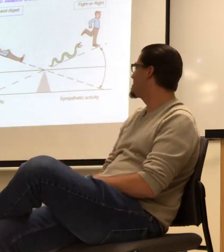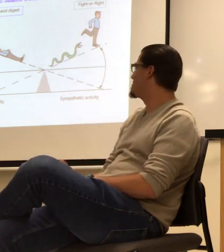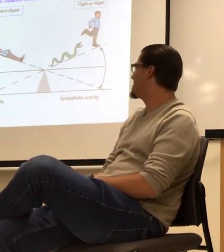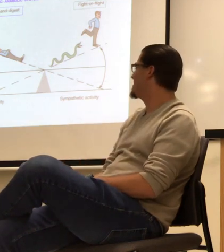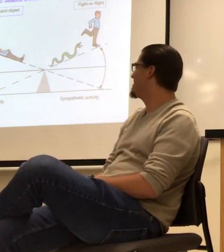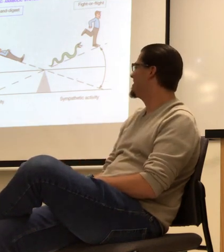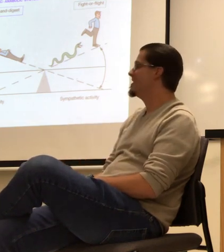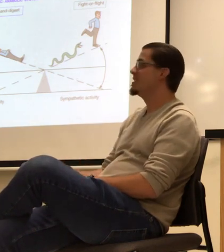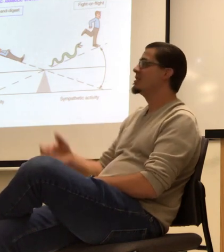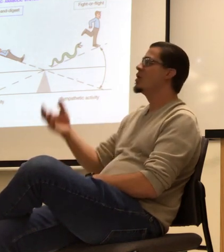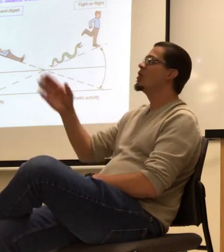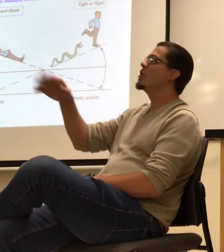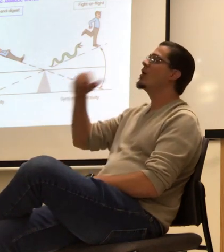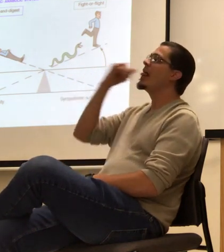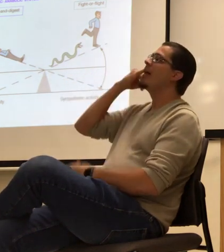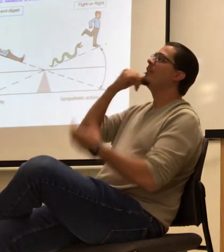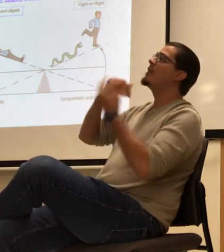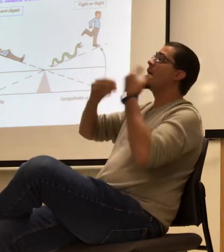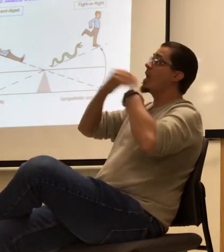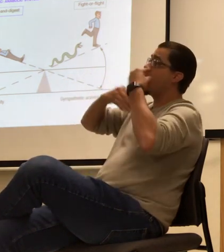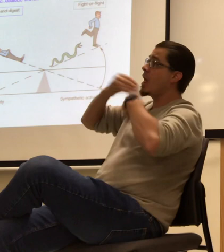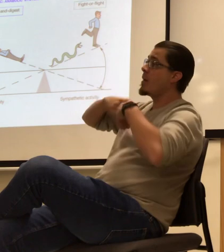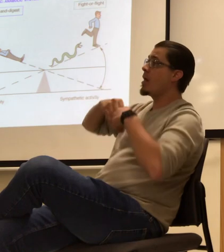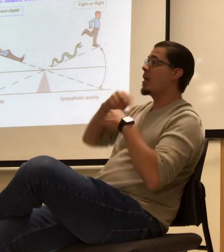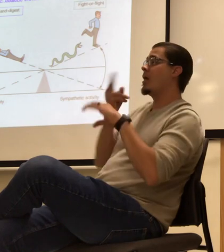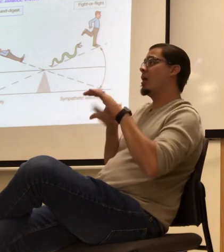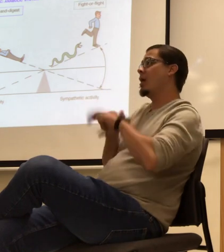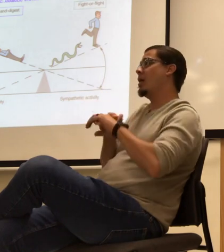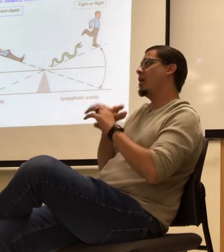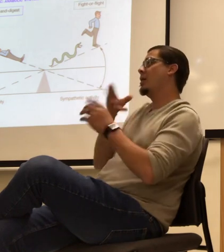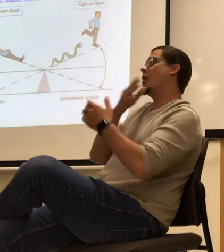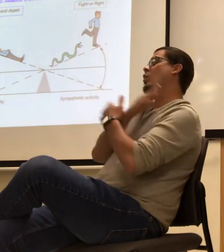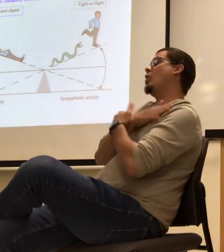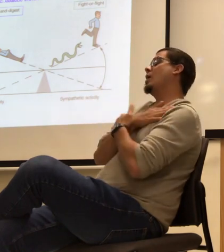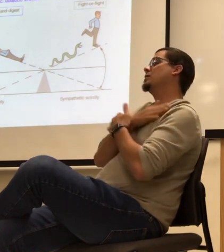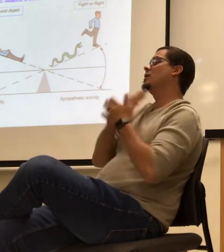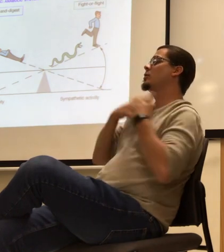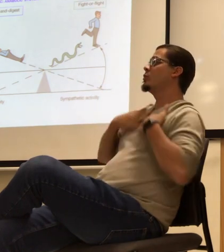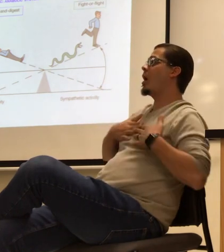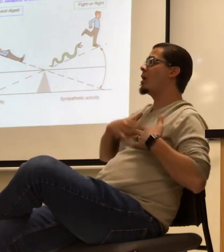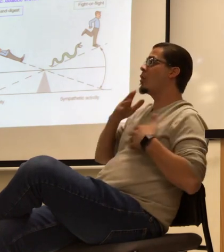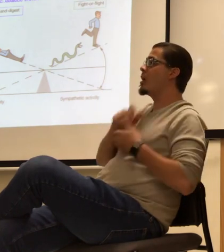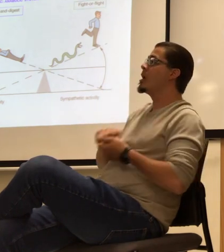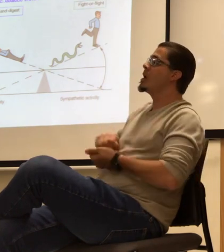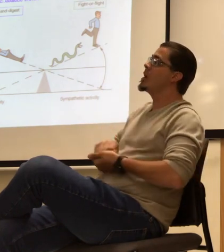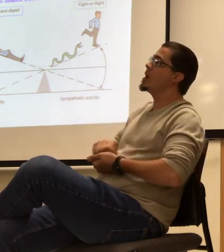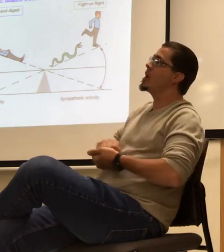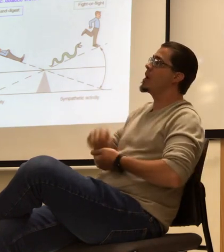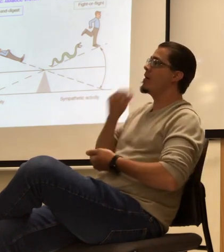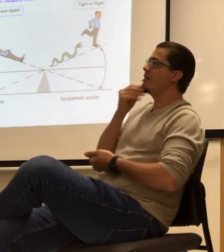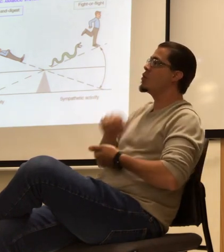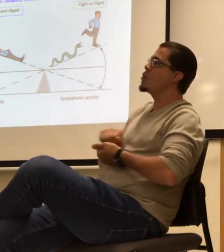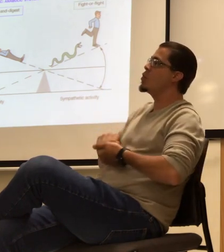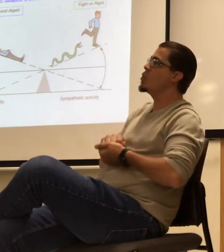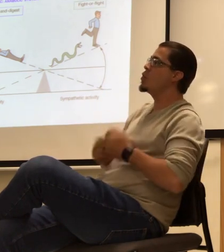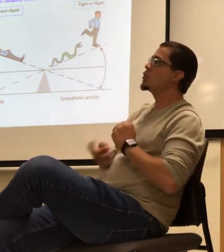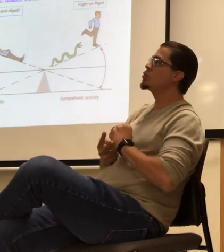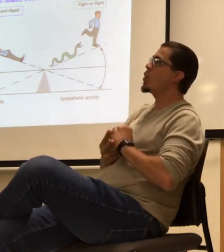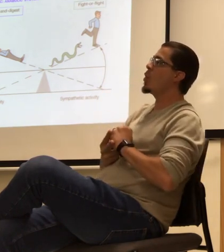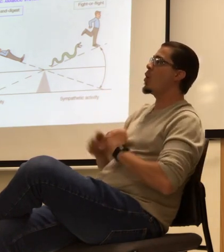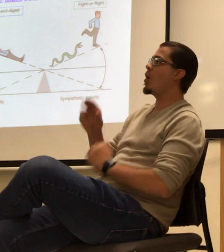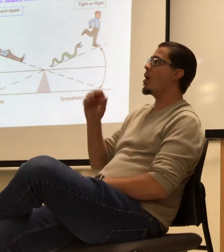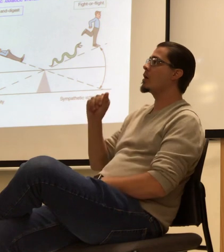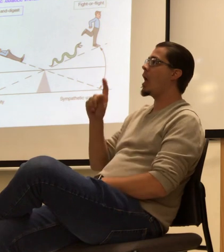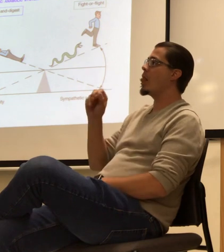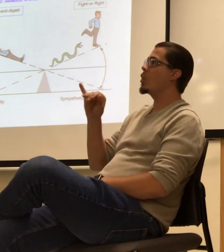You eat a meal, you go to bed, you rest, and your body digests the food and stores the